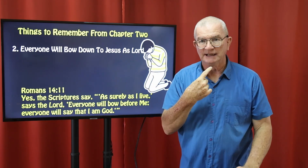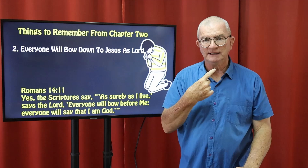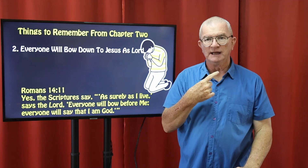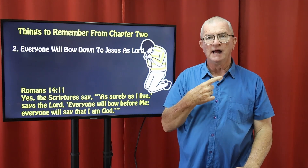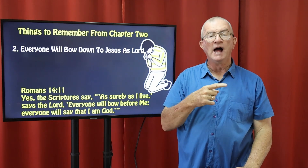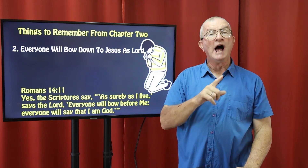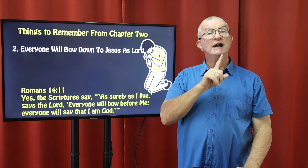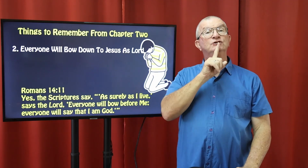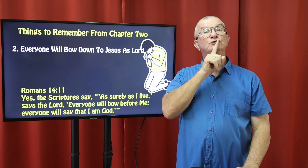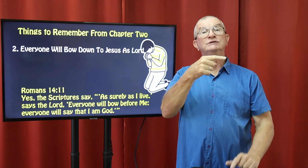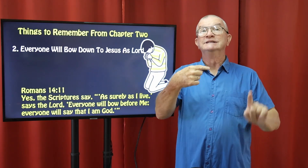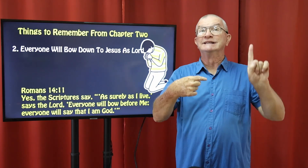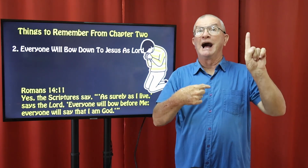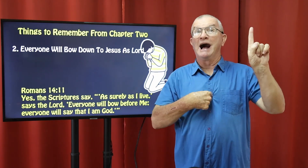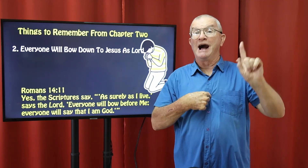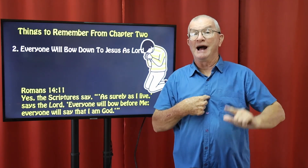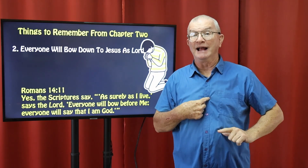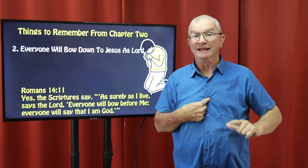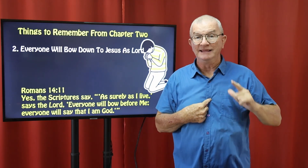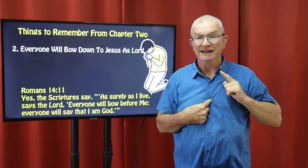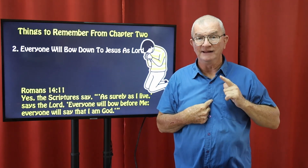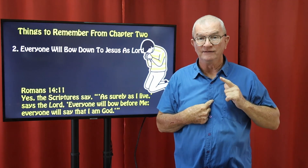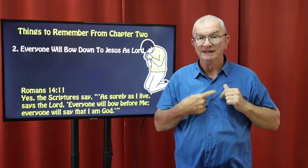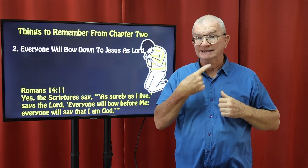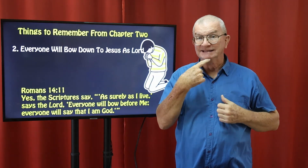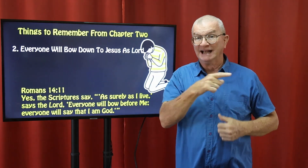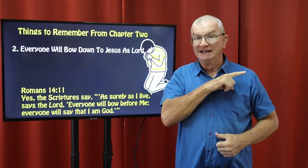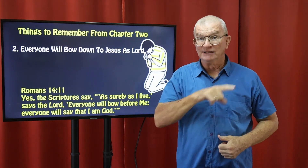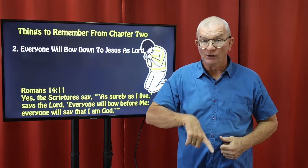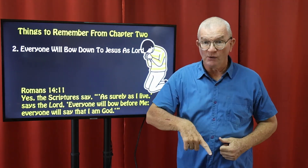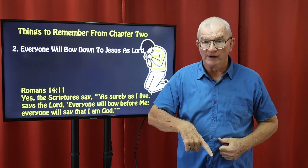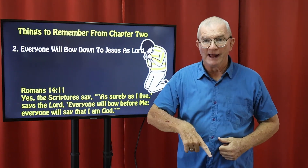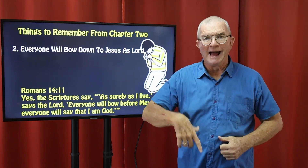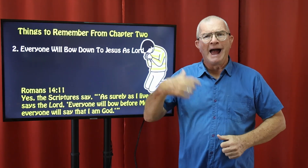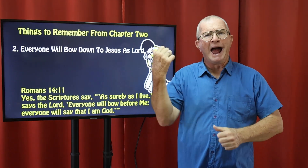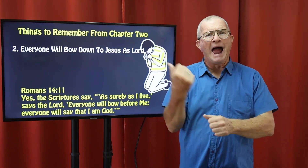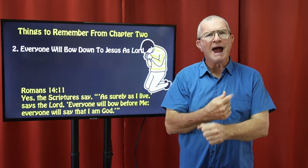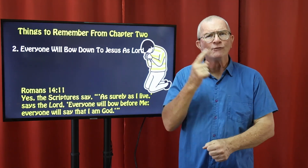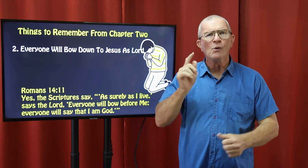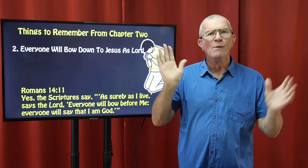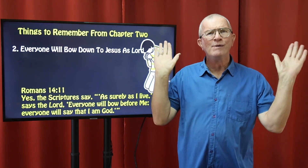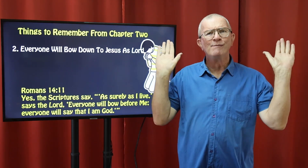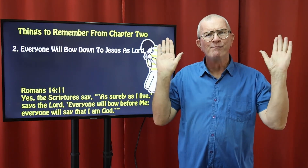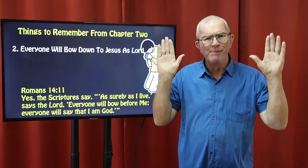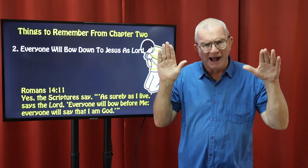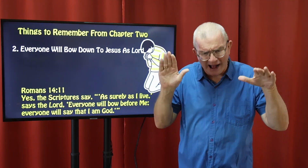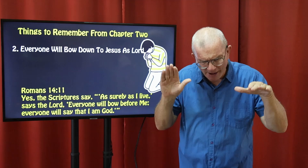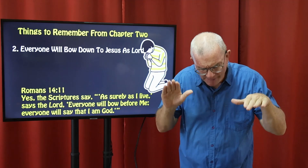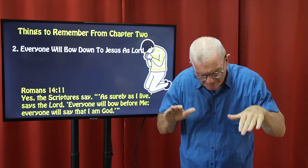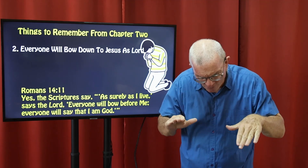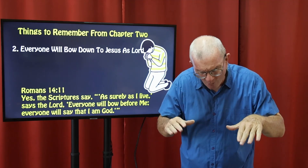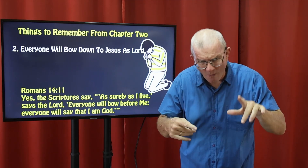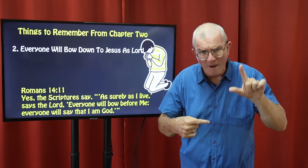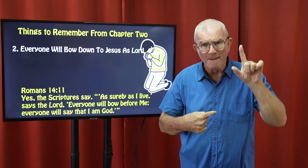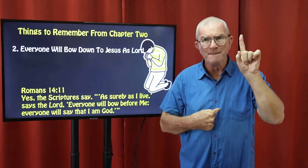scriptures say, as surely as I live, says the Lord, everyone will bow before